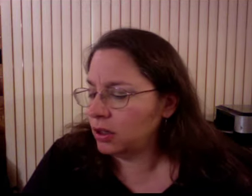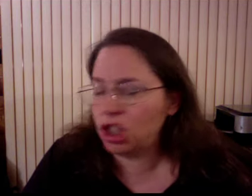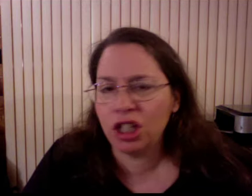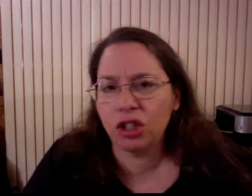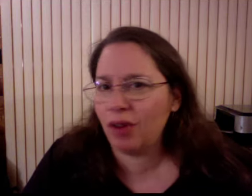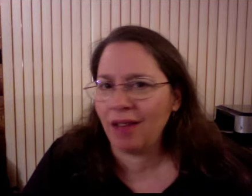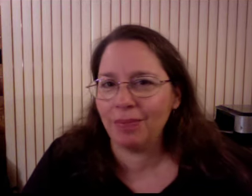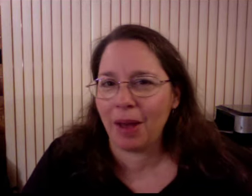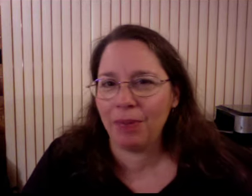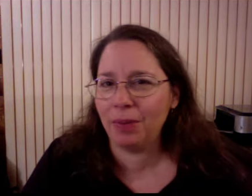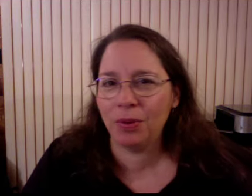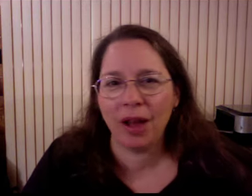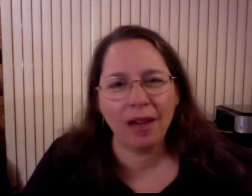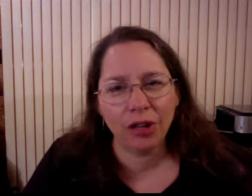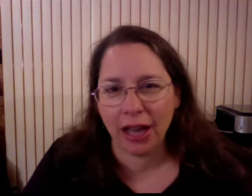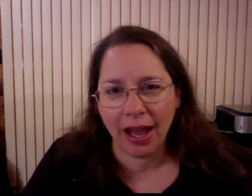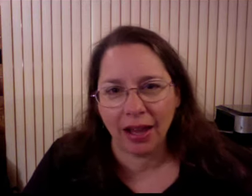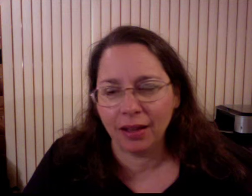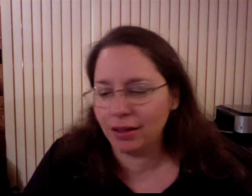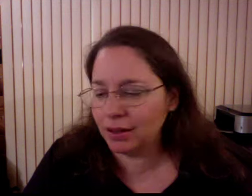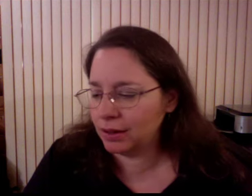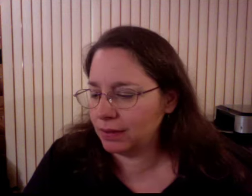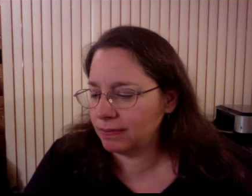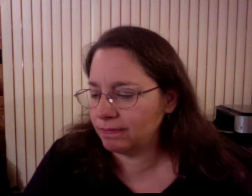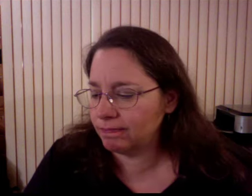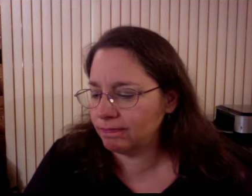"She's surrounded by people every day.